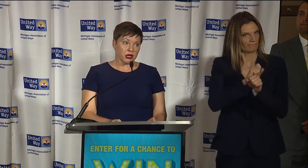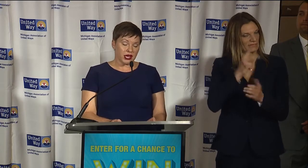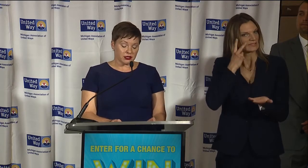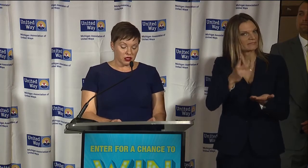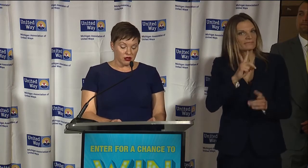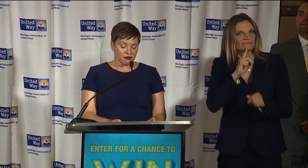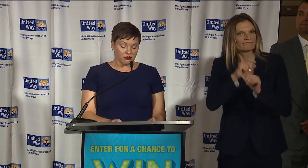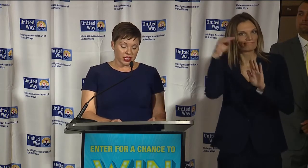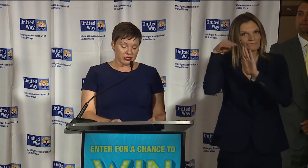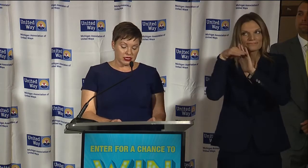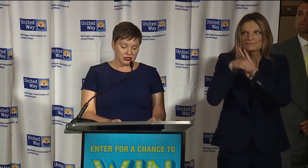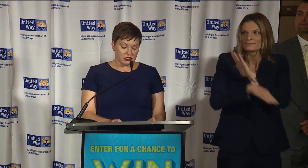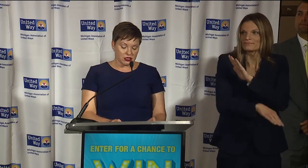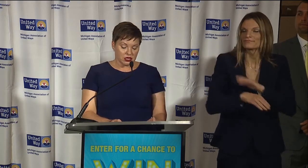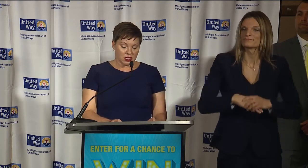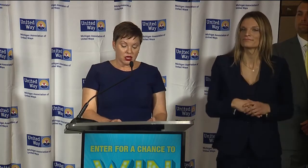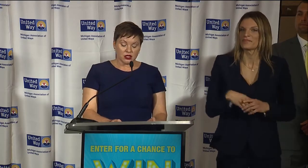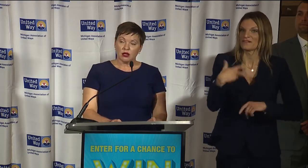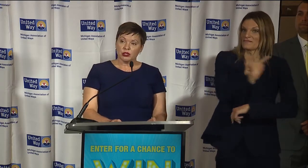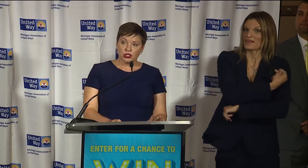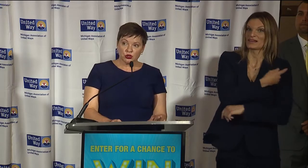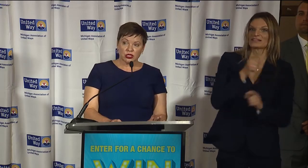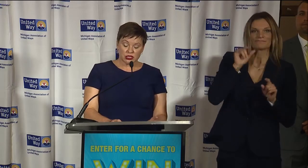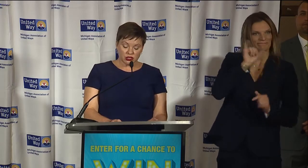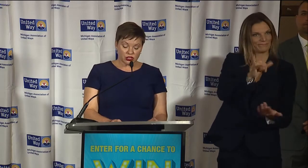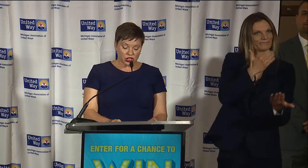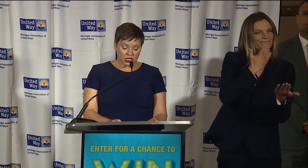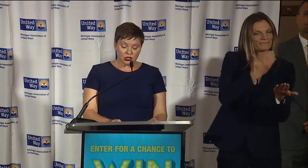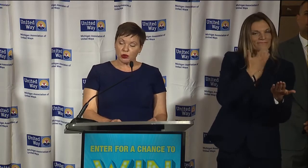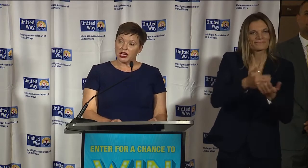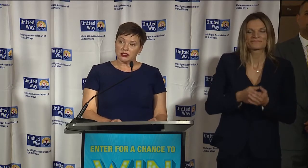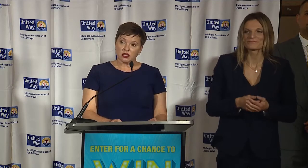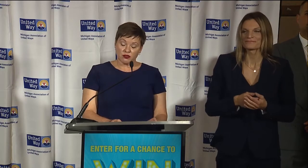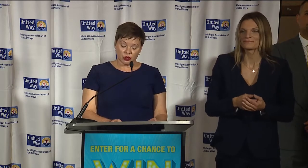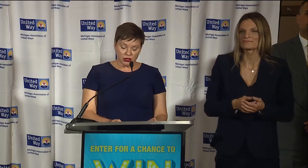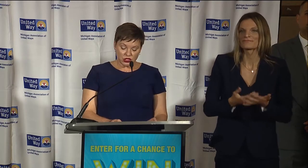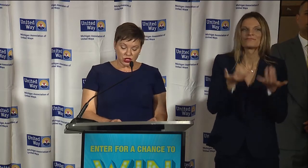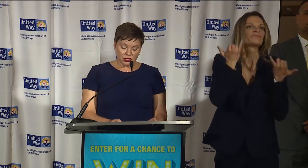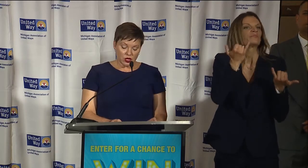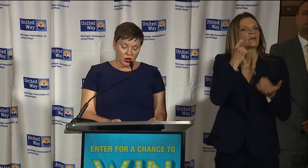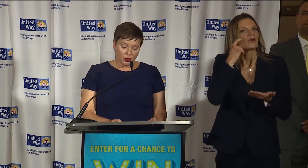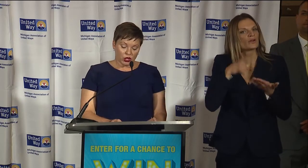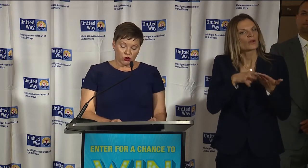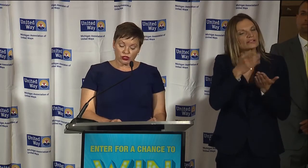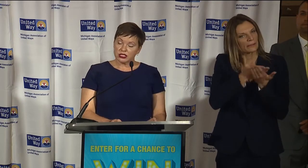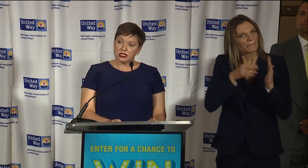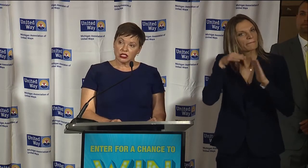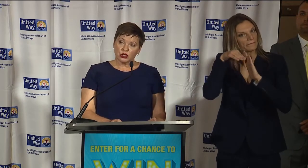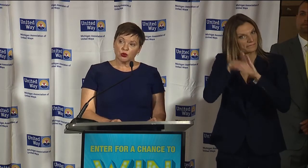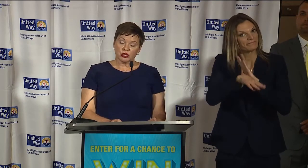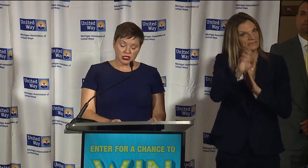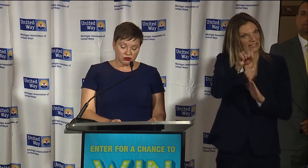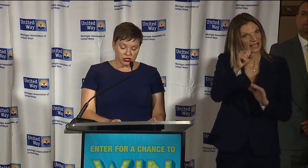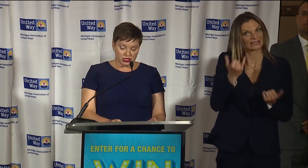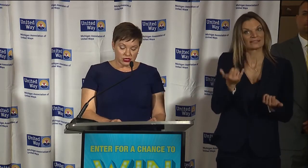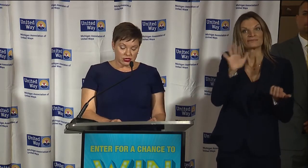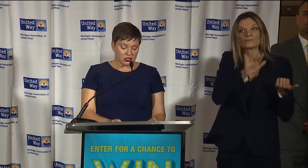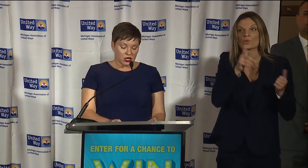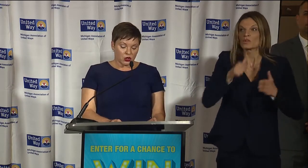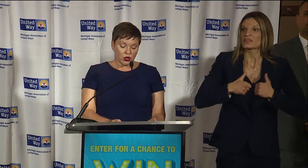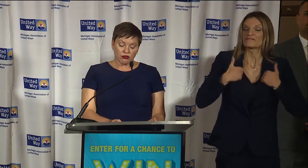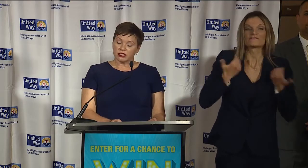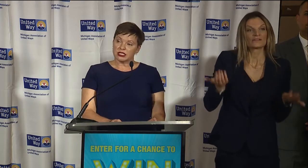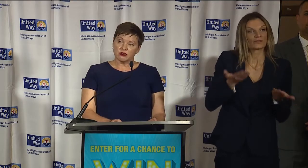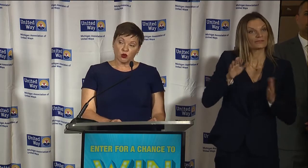positive impact of the vaccines. The numbers do continue to change, but as the governor mentioned, we're over 62% of